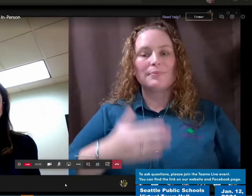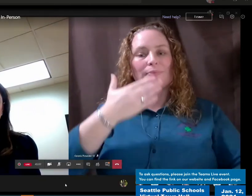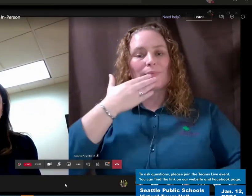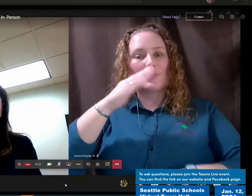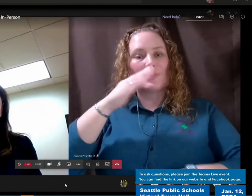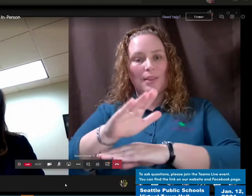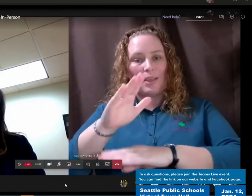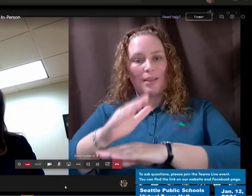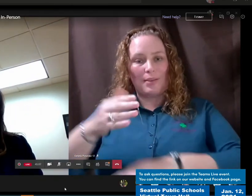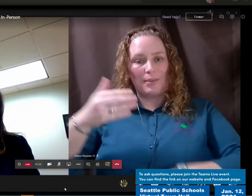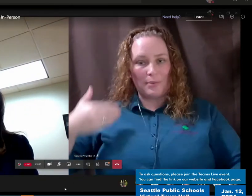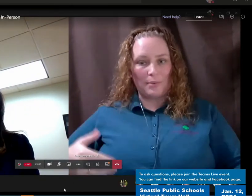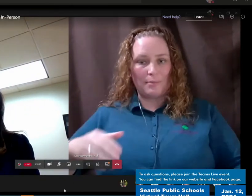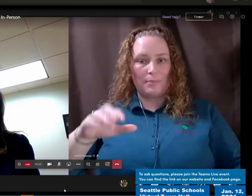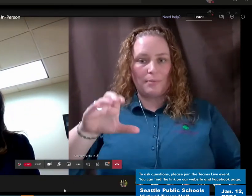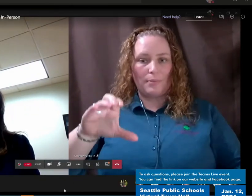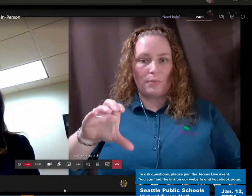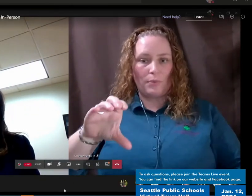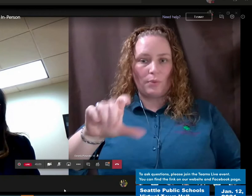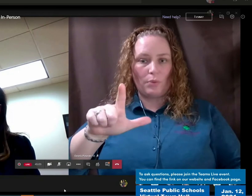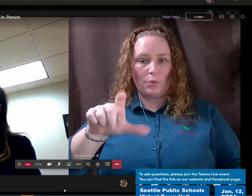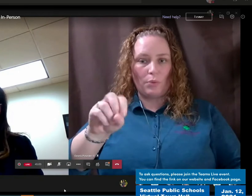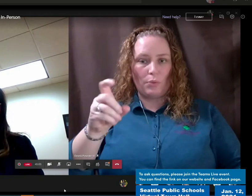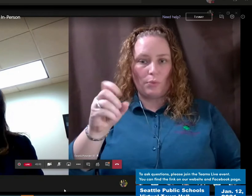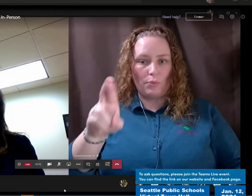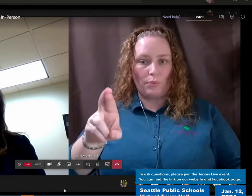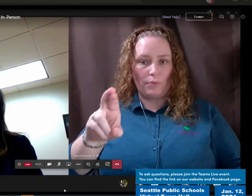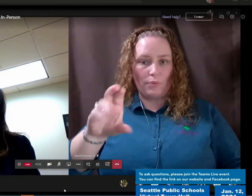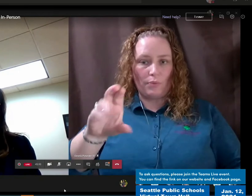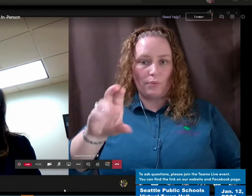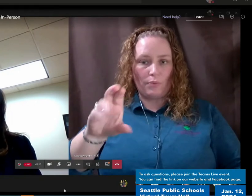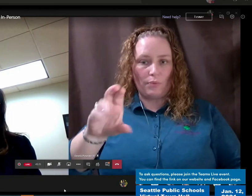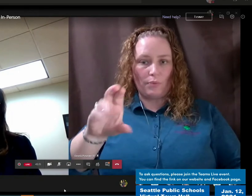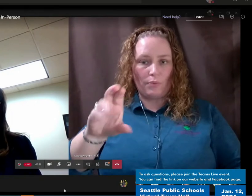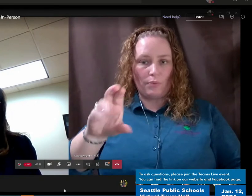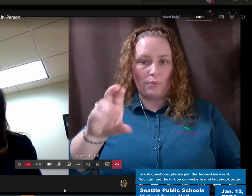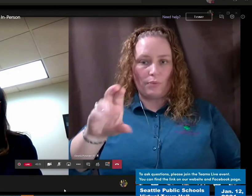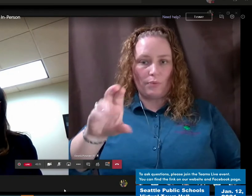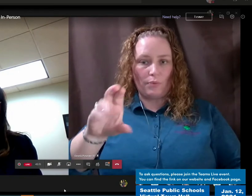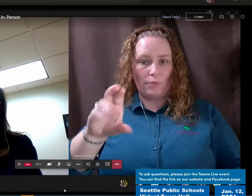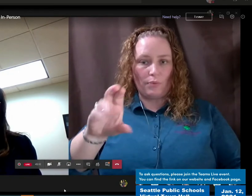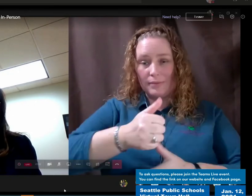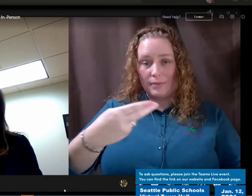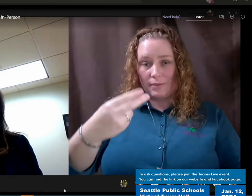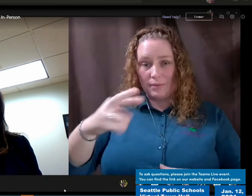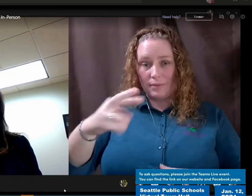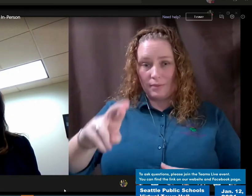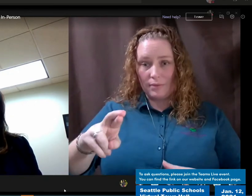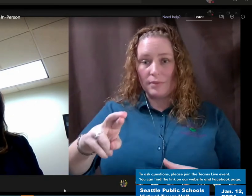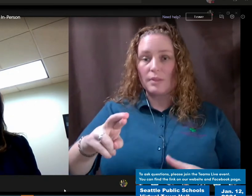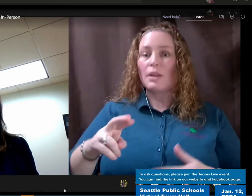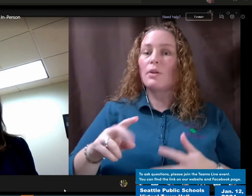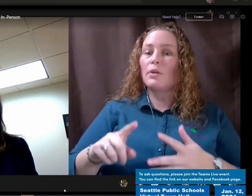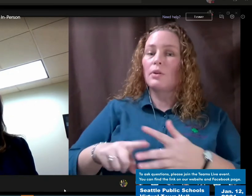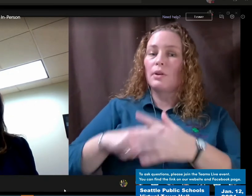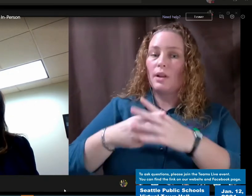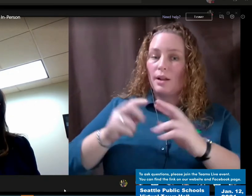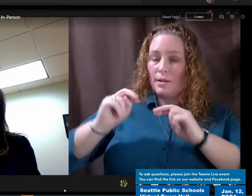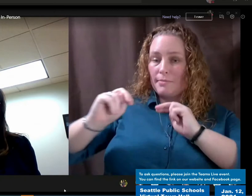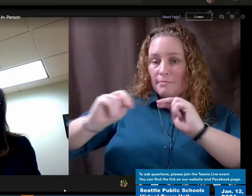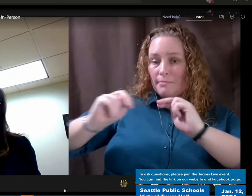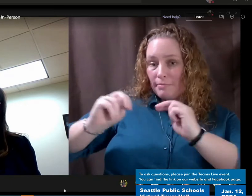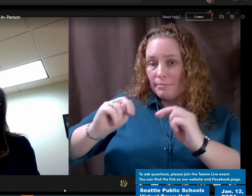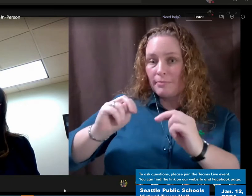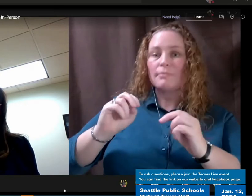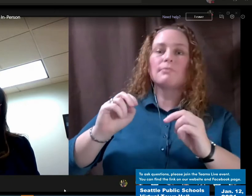of Human Resource. We are beginning our bargaining conversations with the leadership in the Seattle